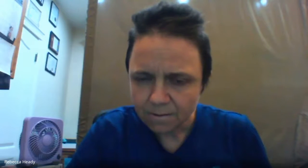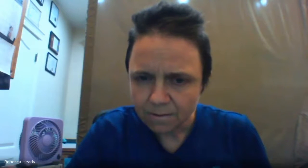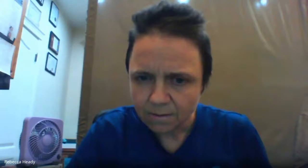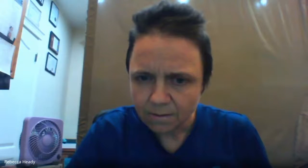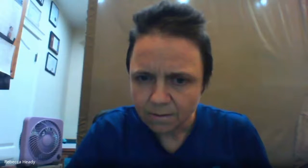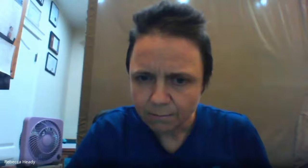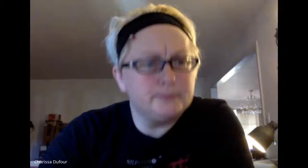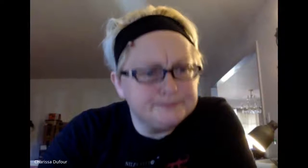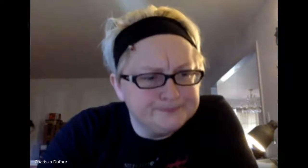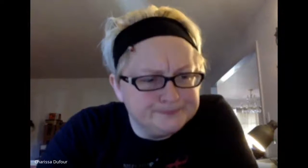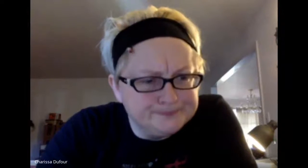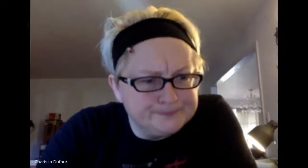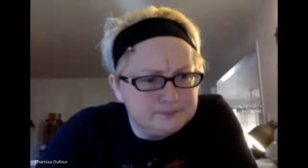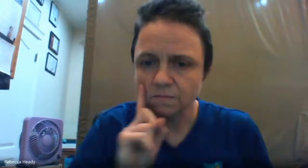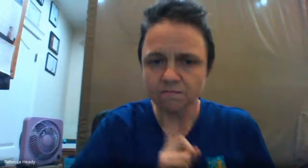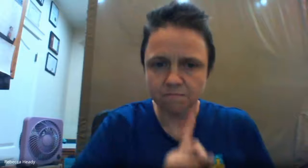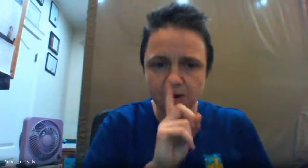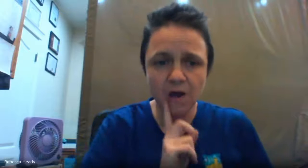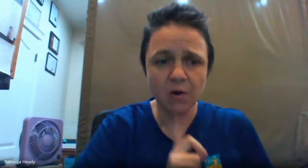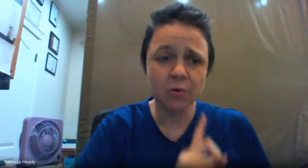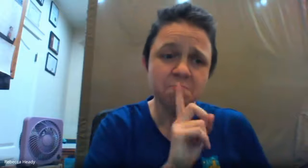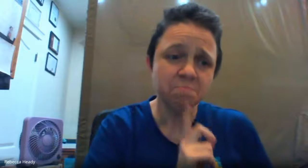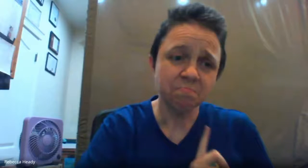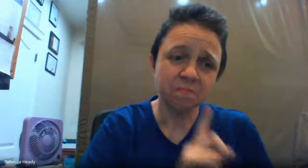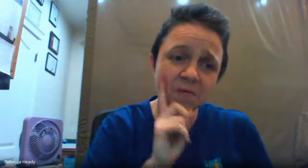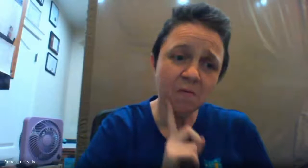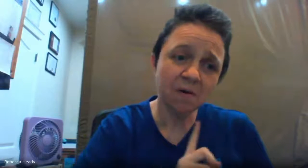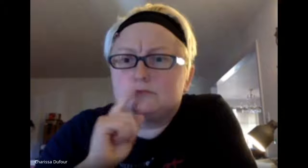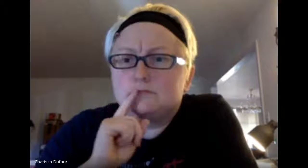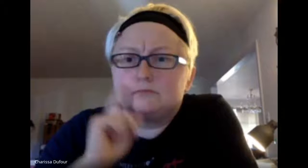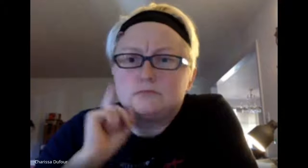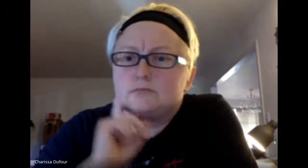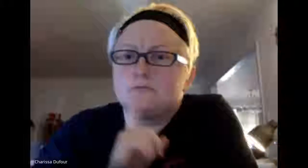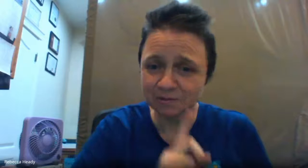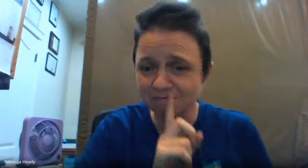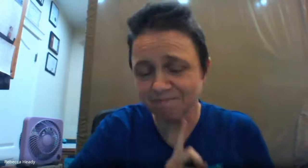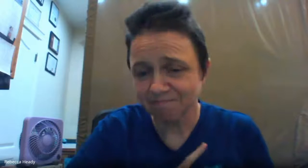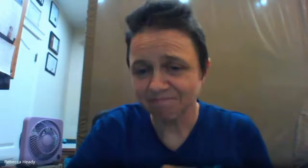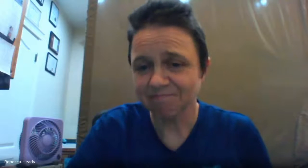single. Single. Alone. You are alone. You are single.